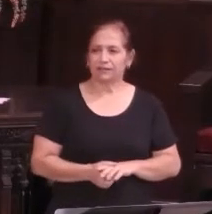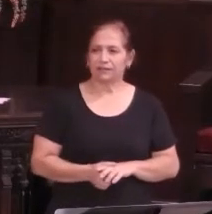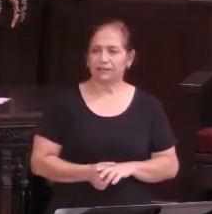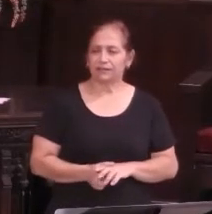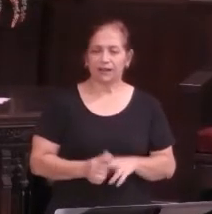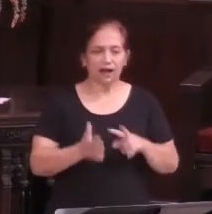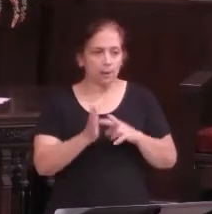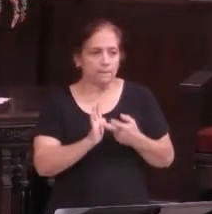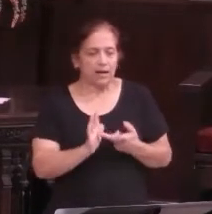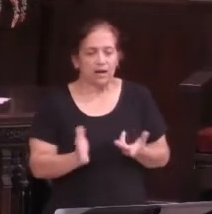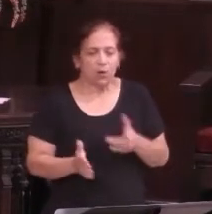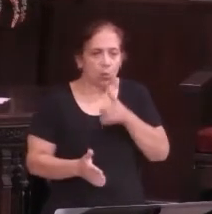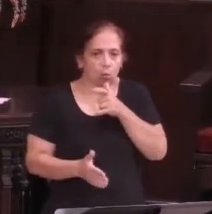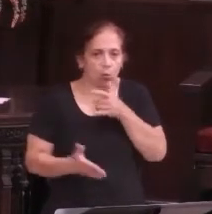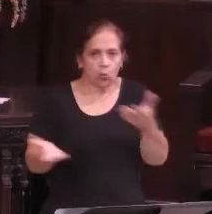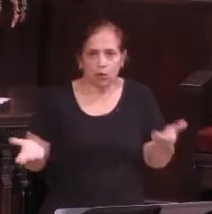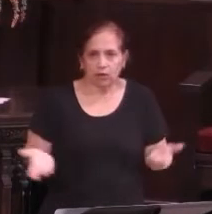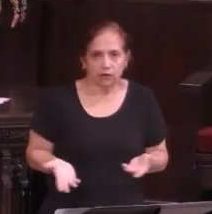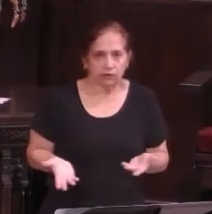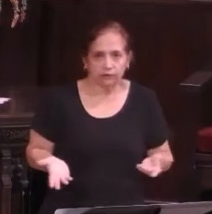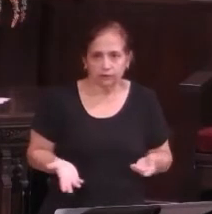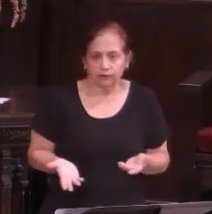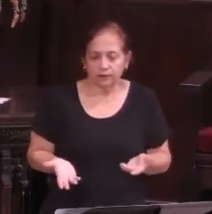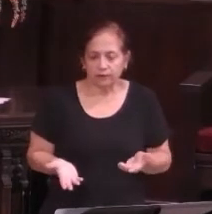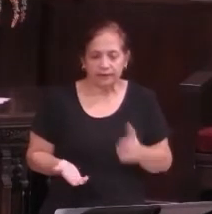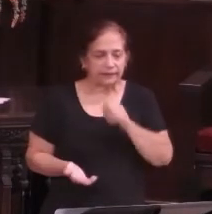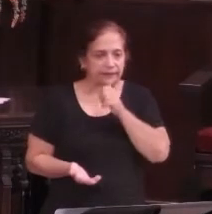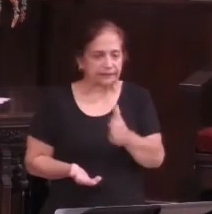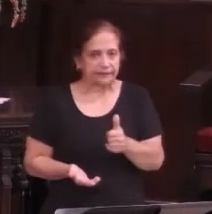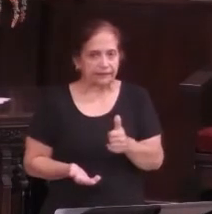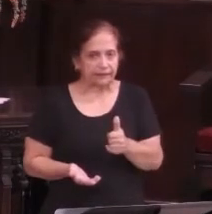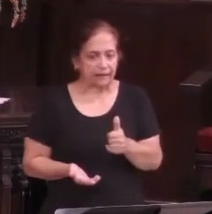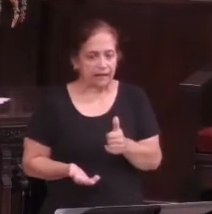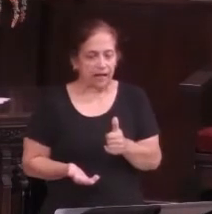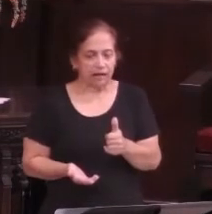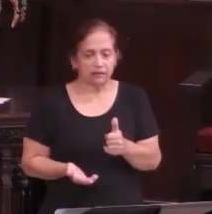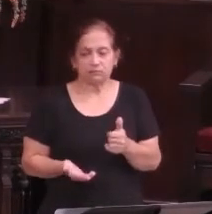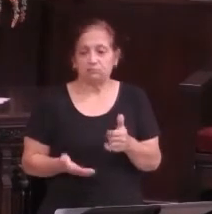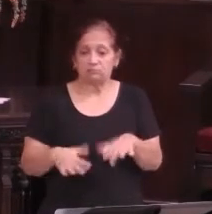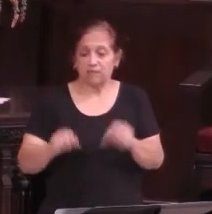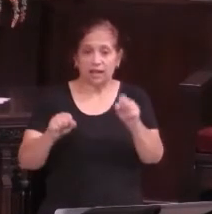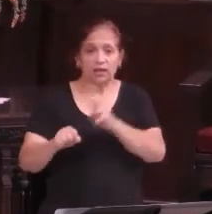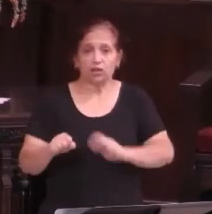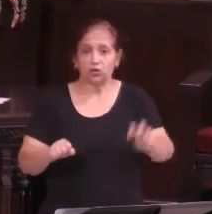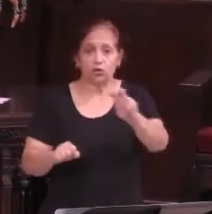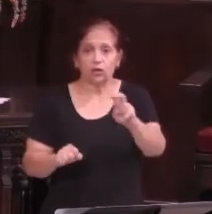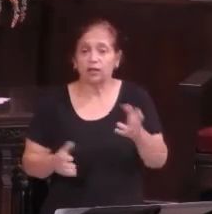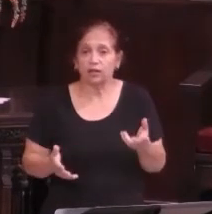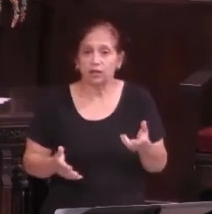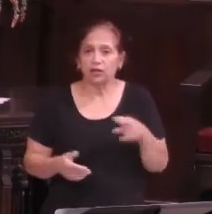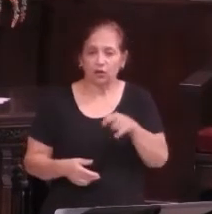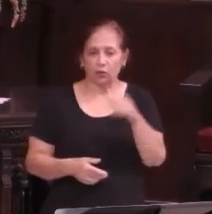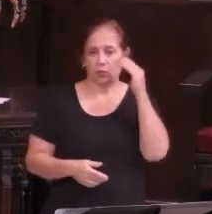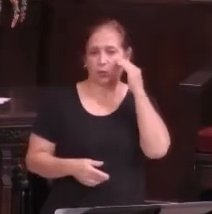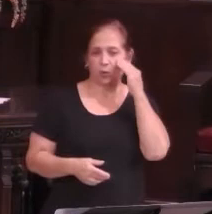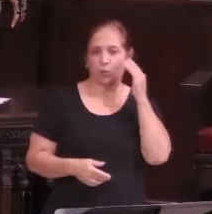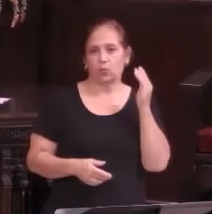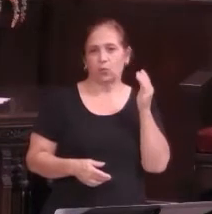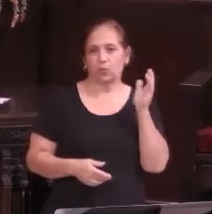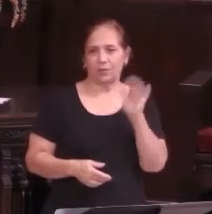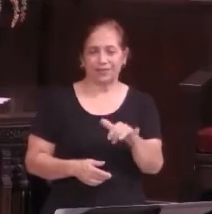I mean, who among us is not on a journey? You know what